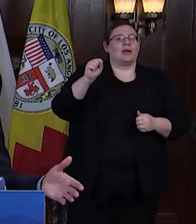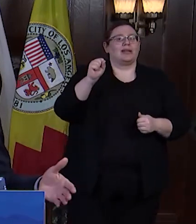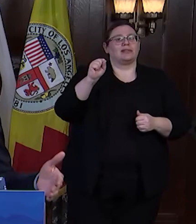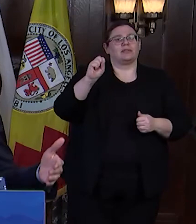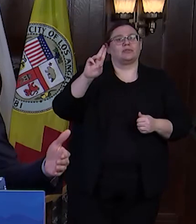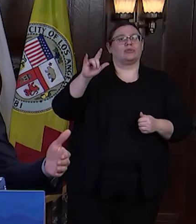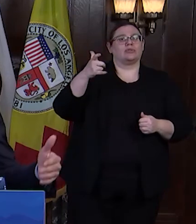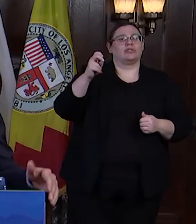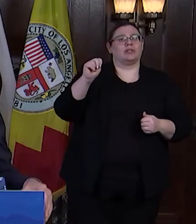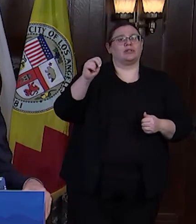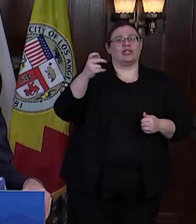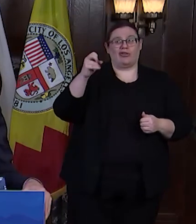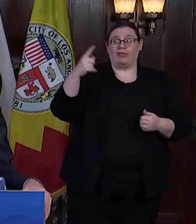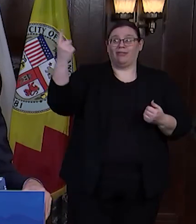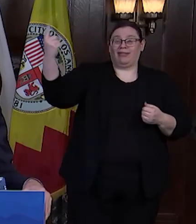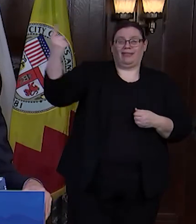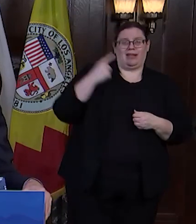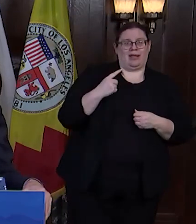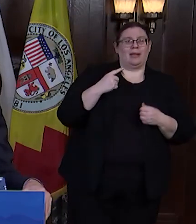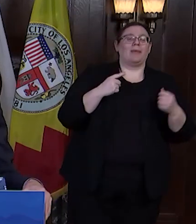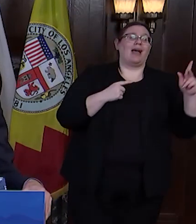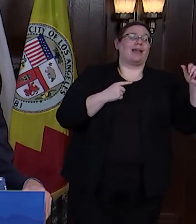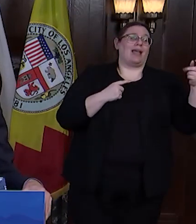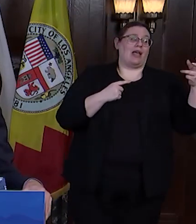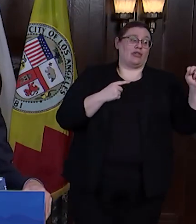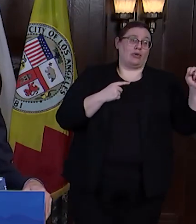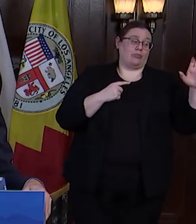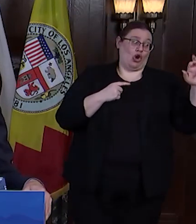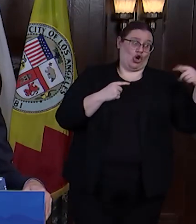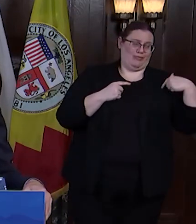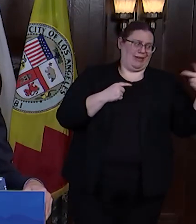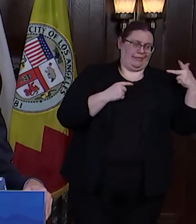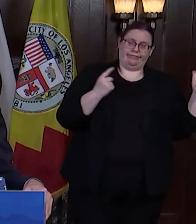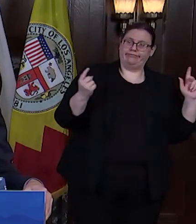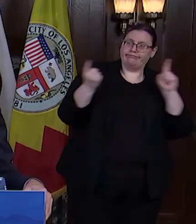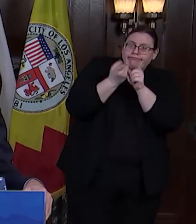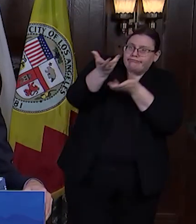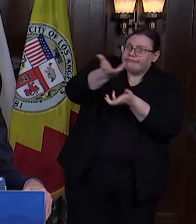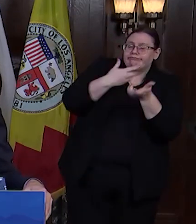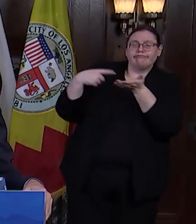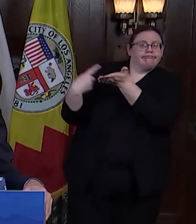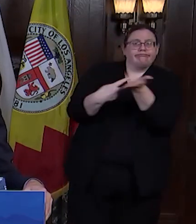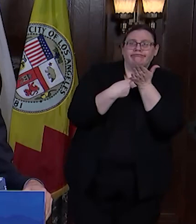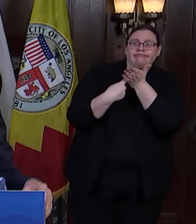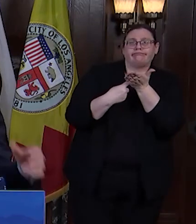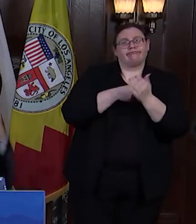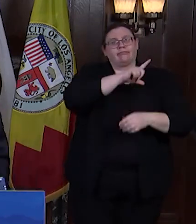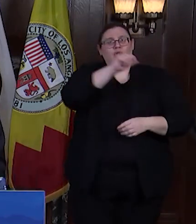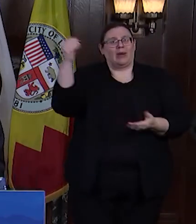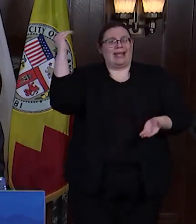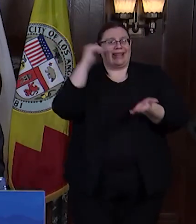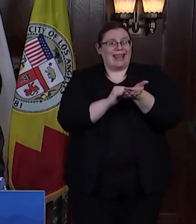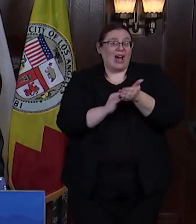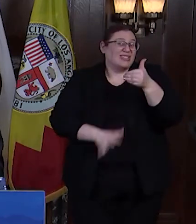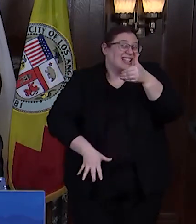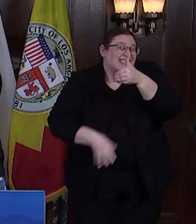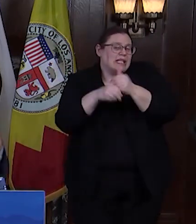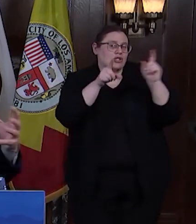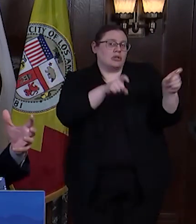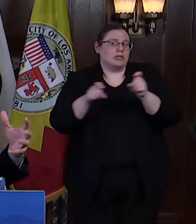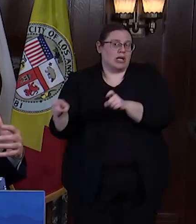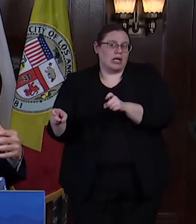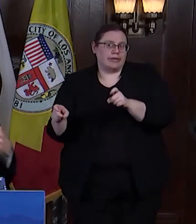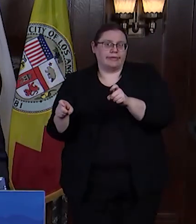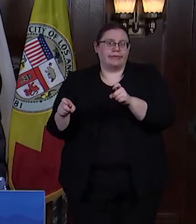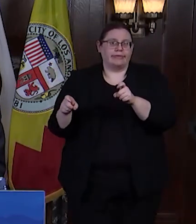when he came out here, and I and Catherine Barger met with him. That led to a series of conversations. We got 20,000 of the Abbott tests. We're testing